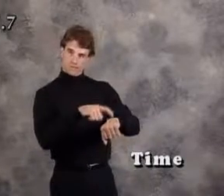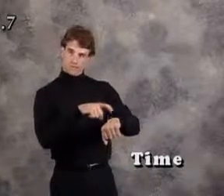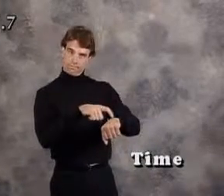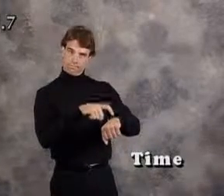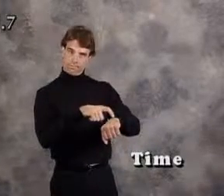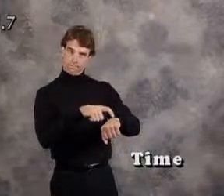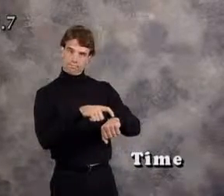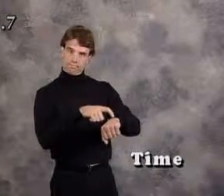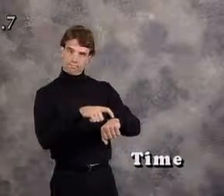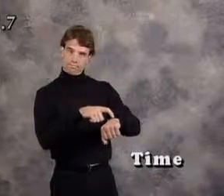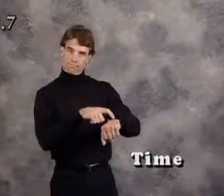Time.